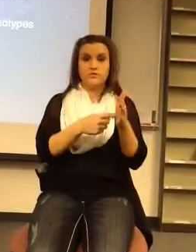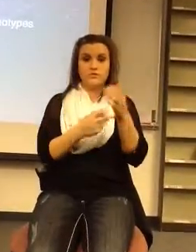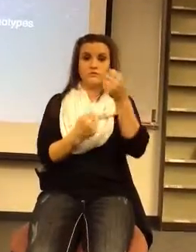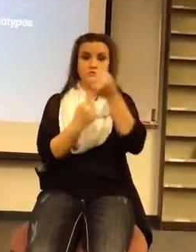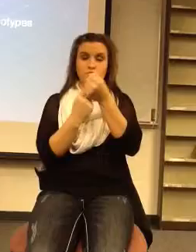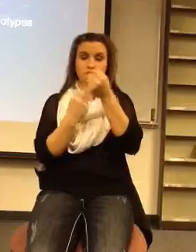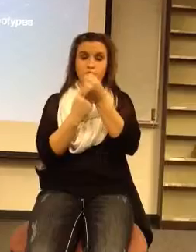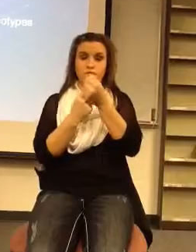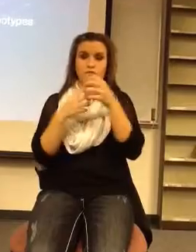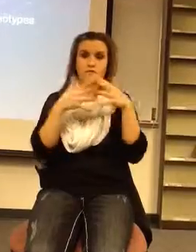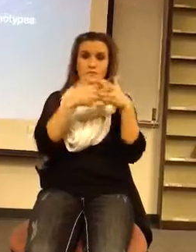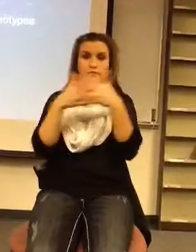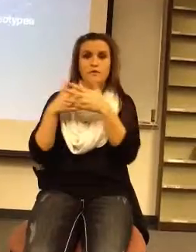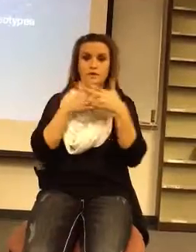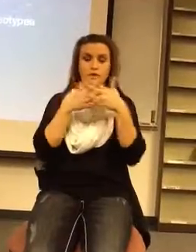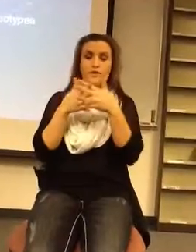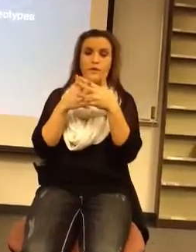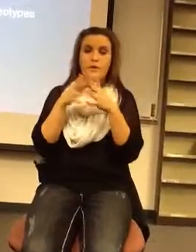to be recycled